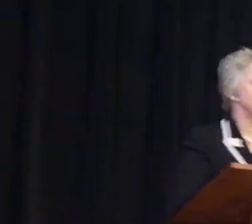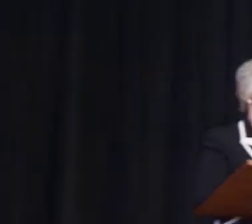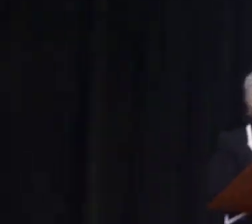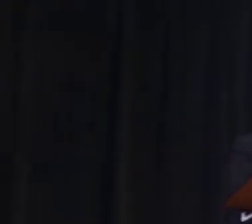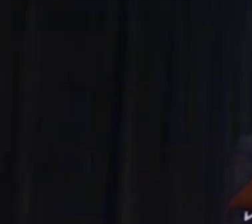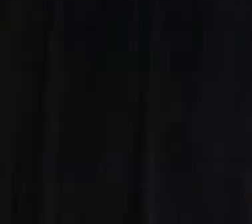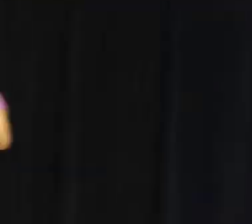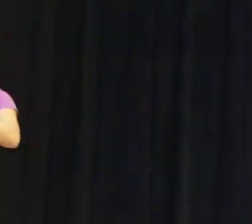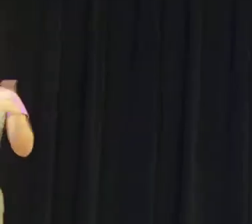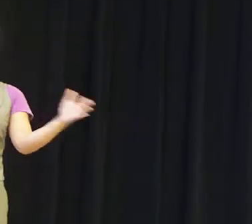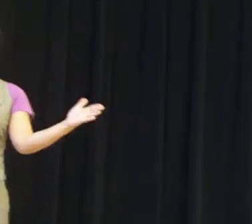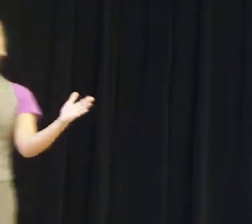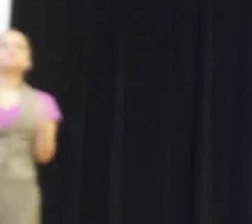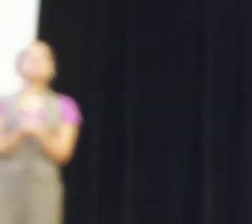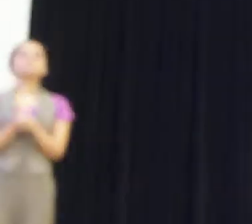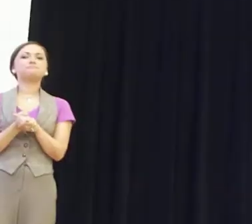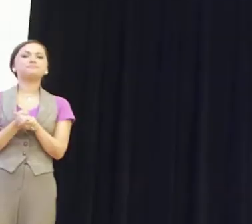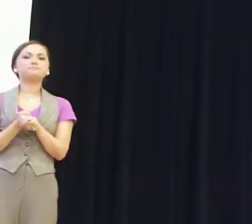auditorium.